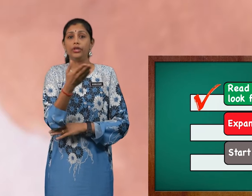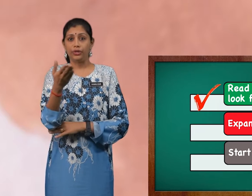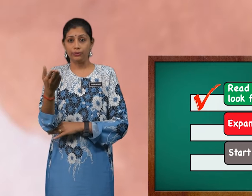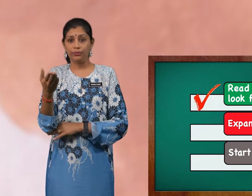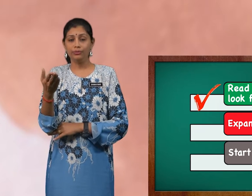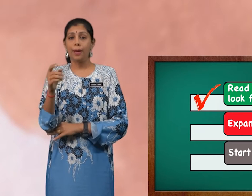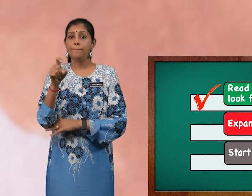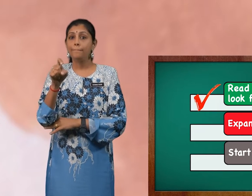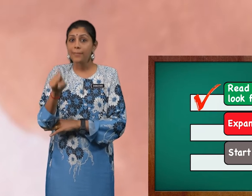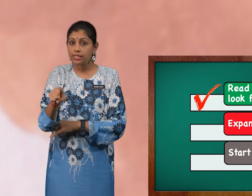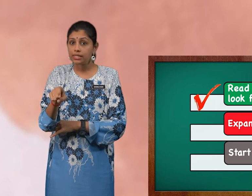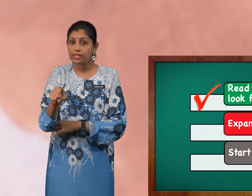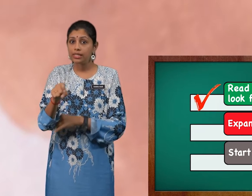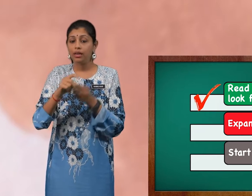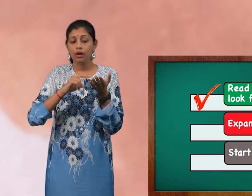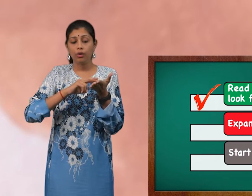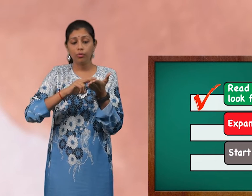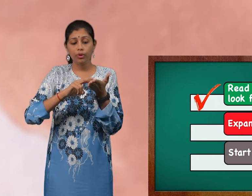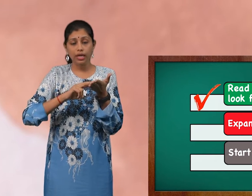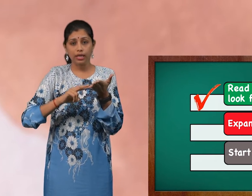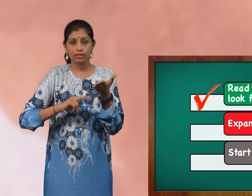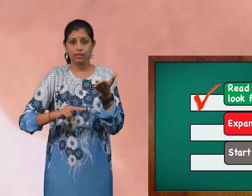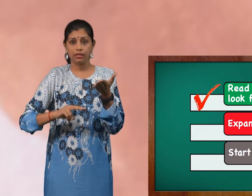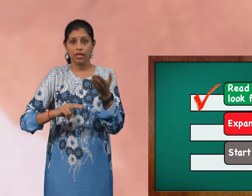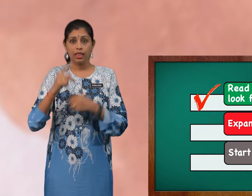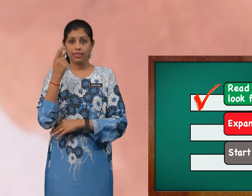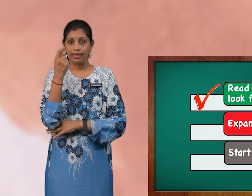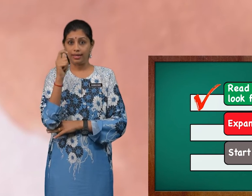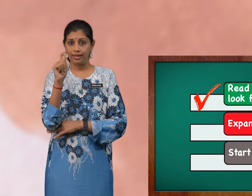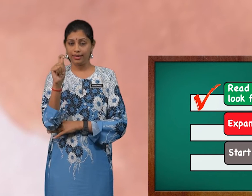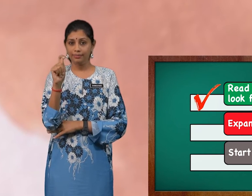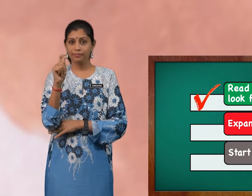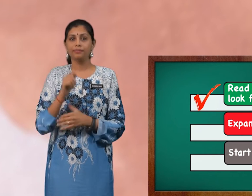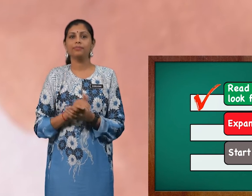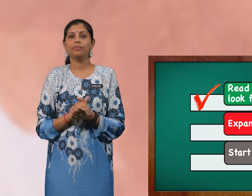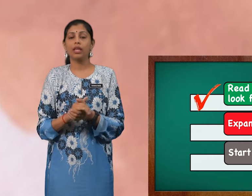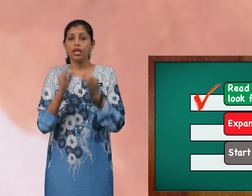You must read the